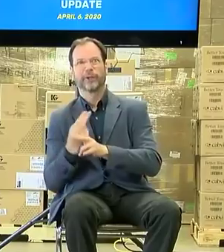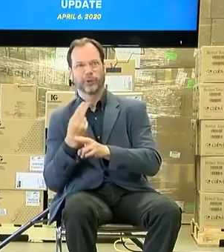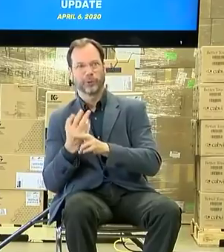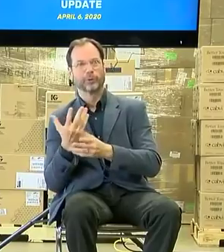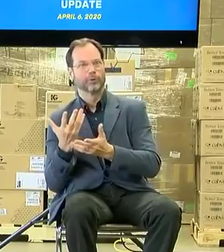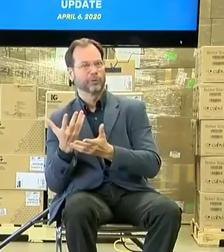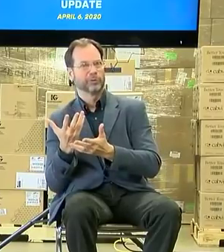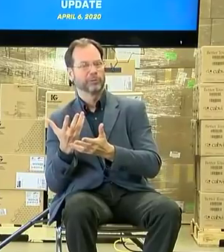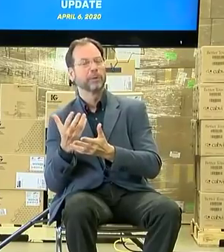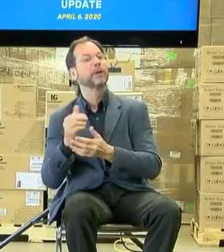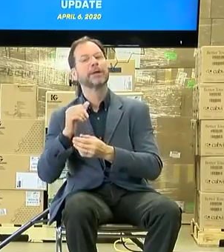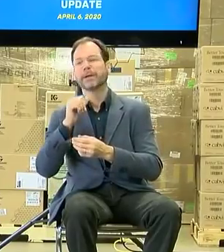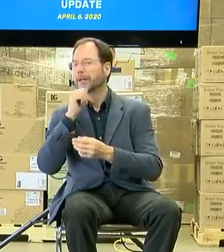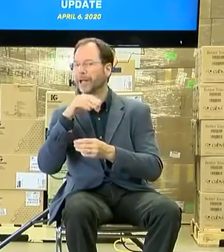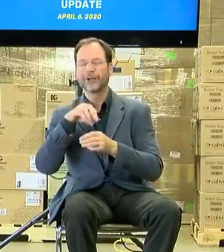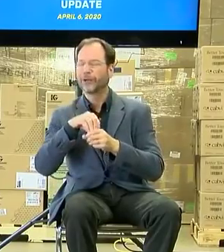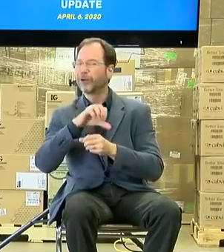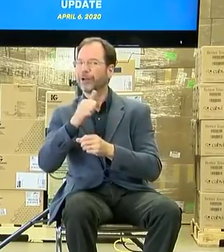That is not including